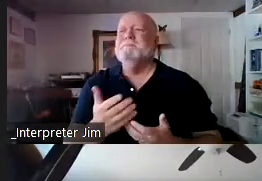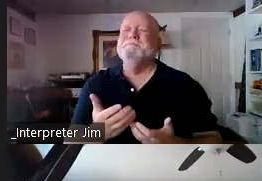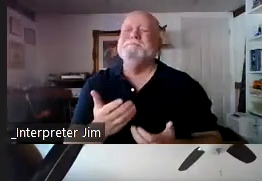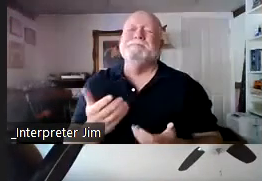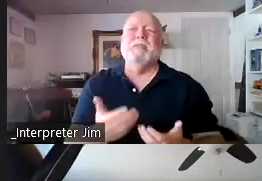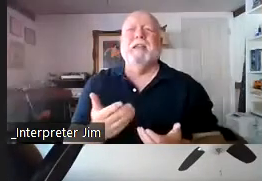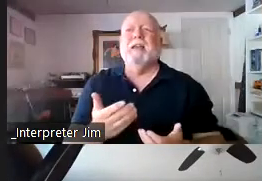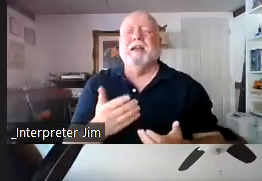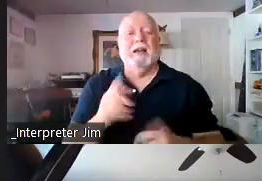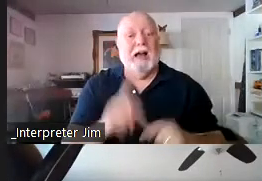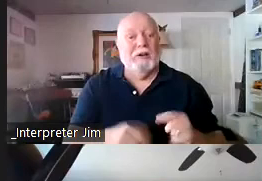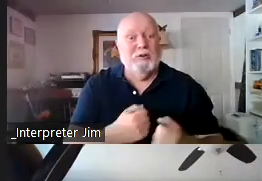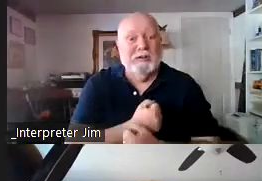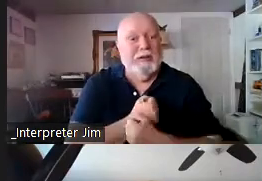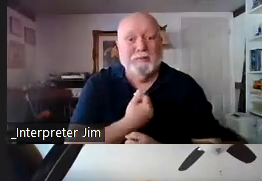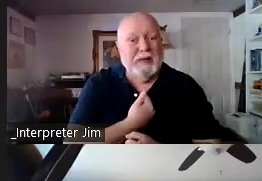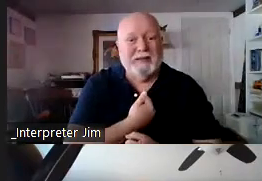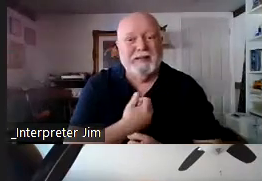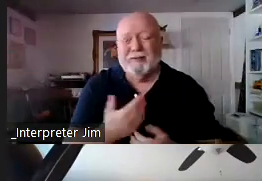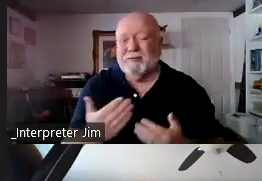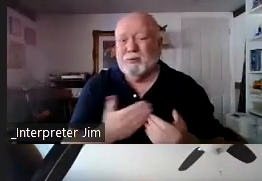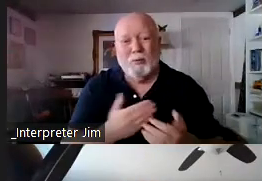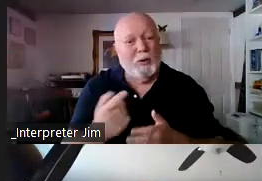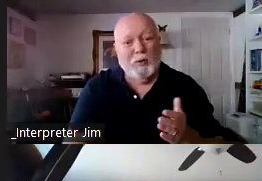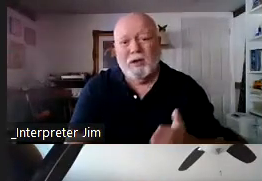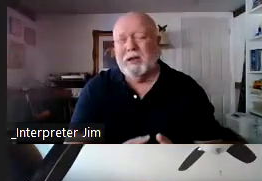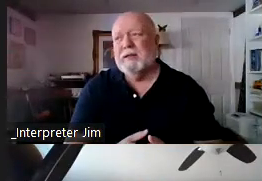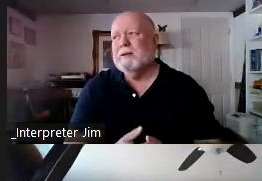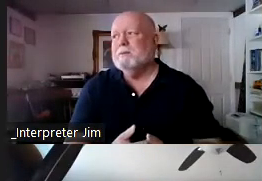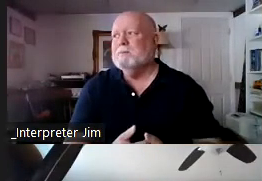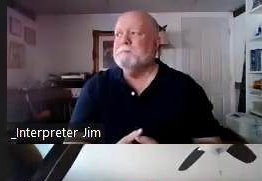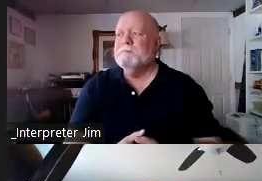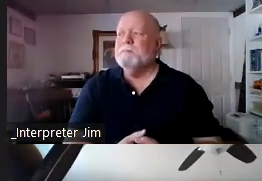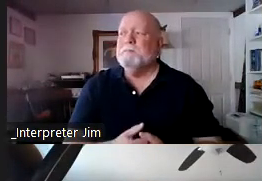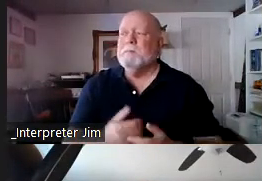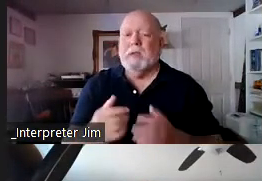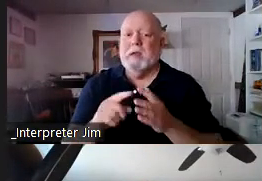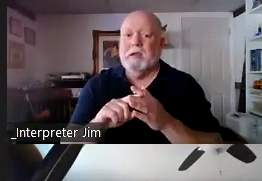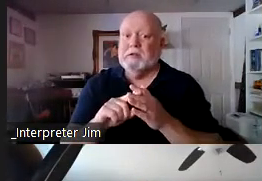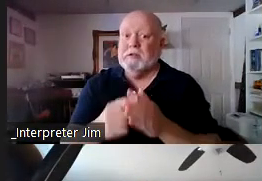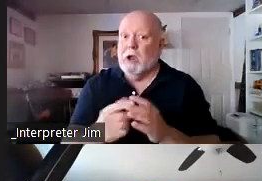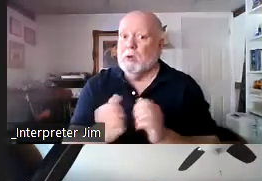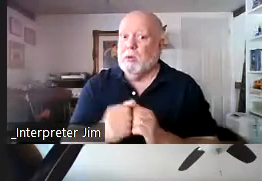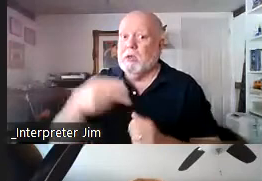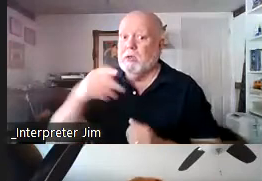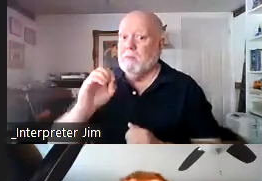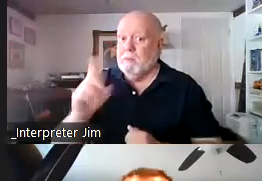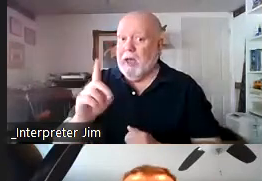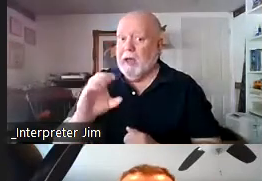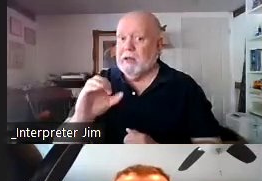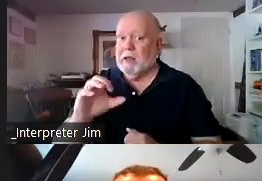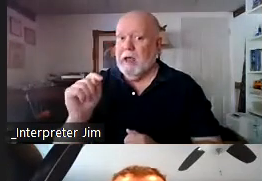couldn't love who I was no matter what. And it started out with podcasting. There's some